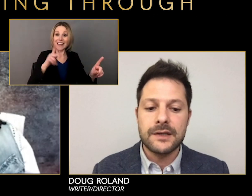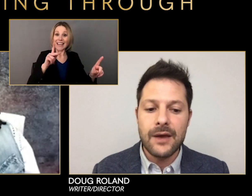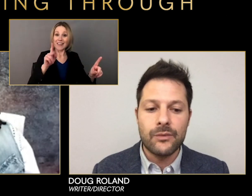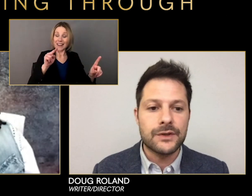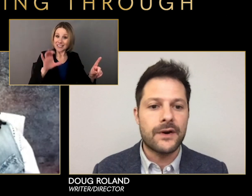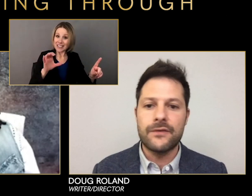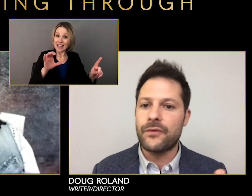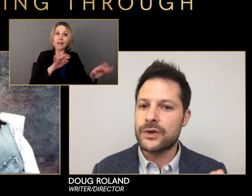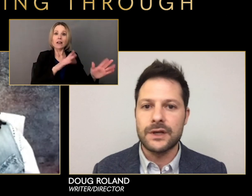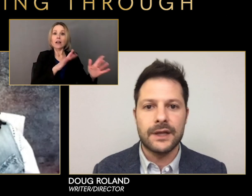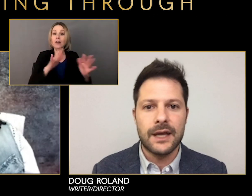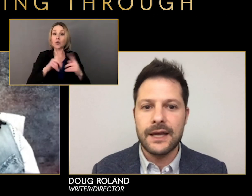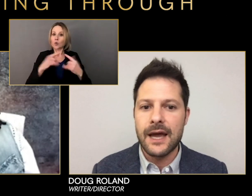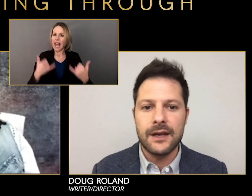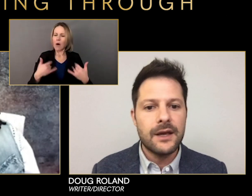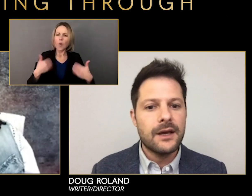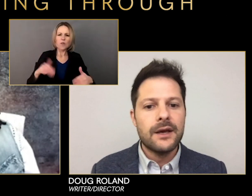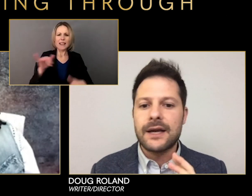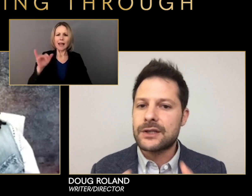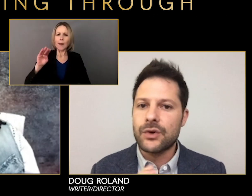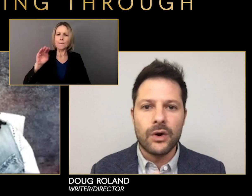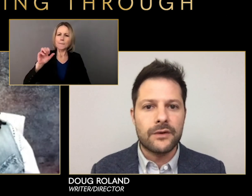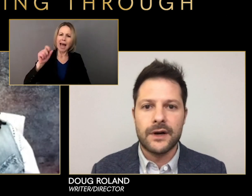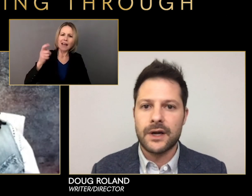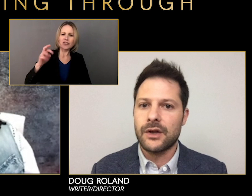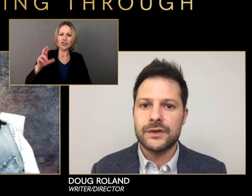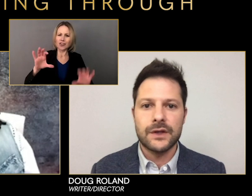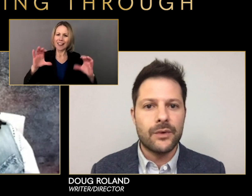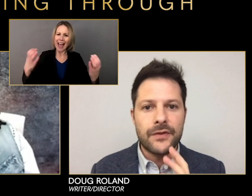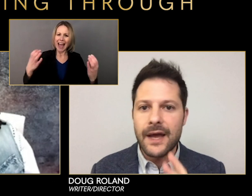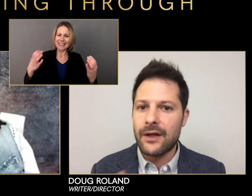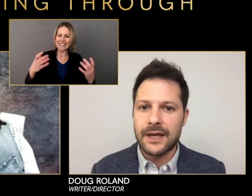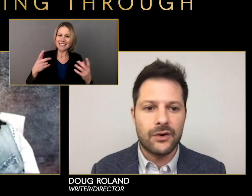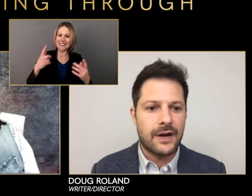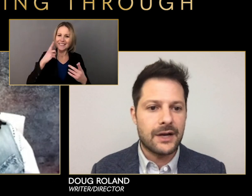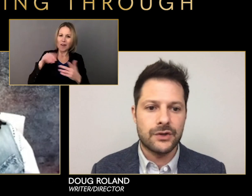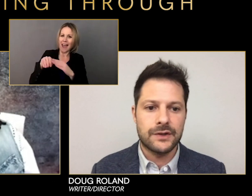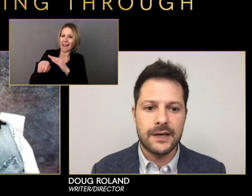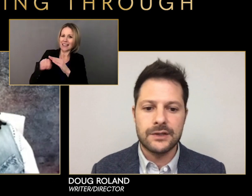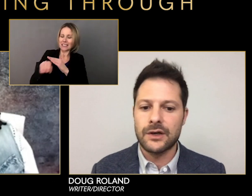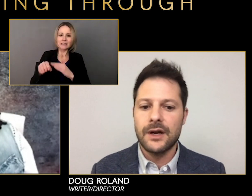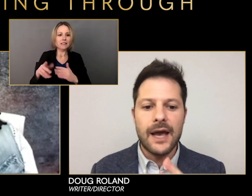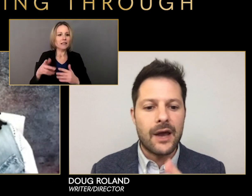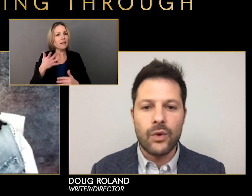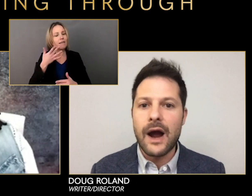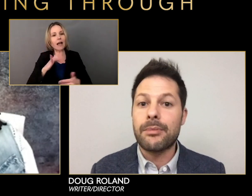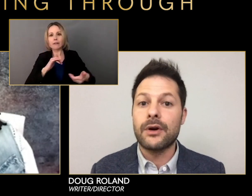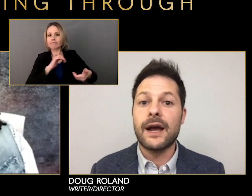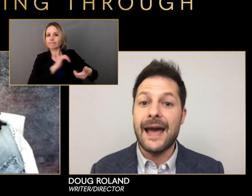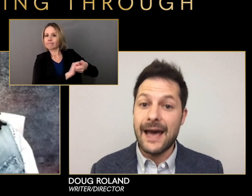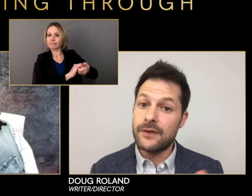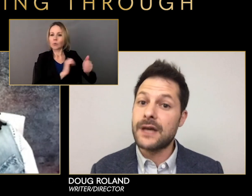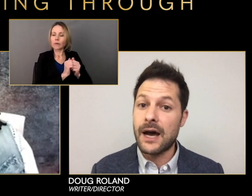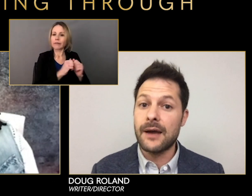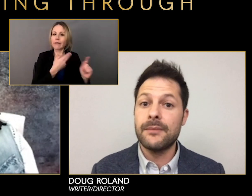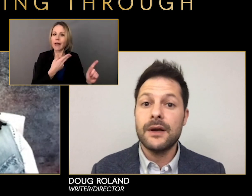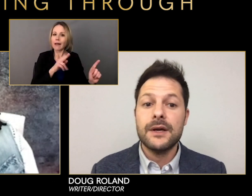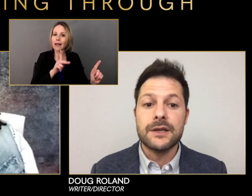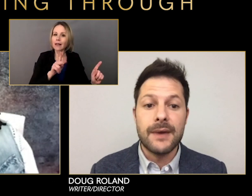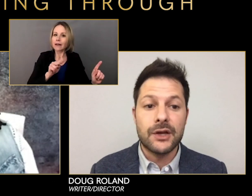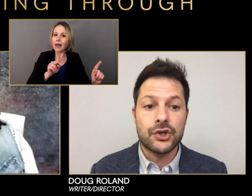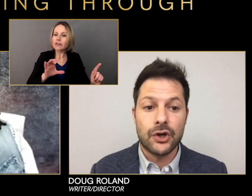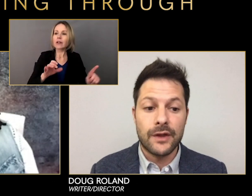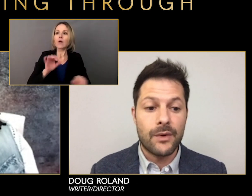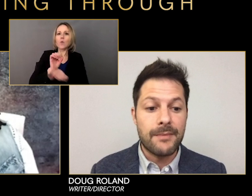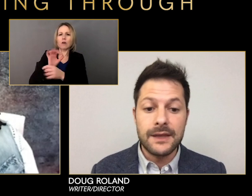on set was, very fortunately, again, got to work very closely with Helen Keller National Center and Robert ahead of time